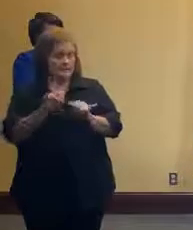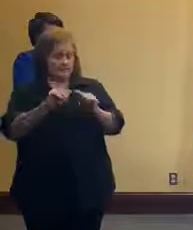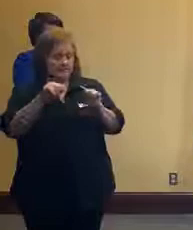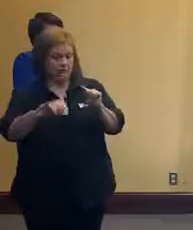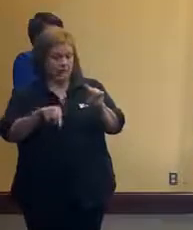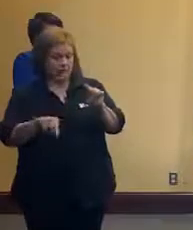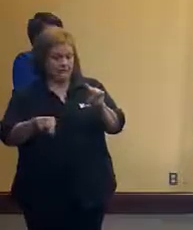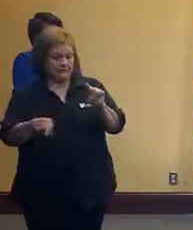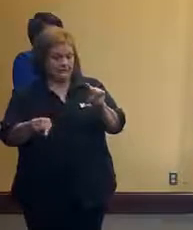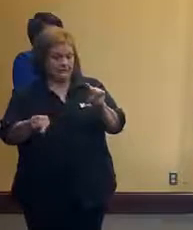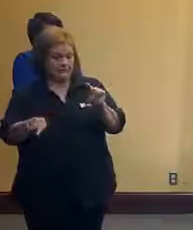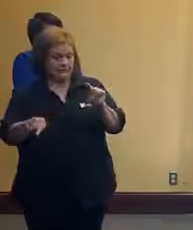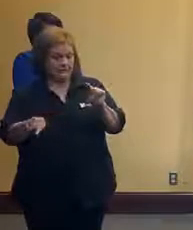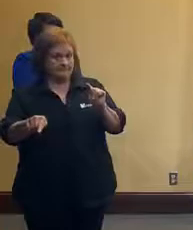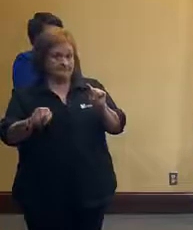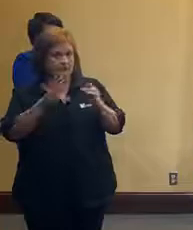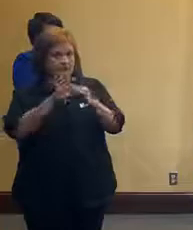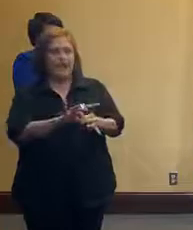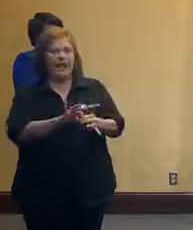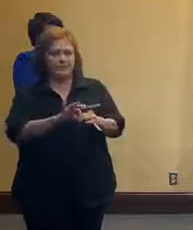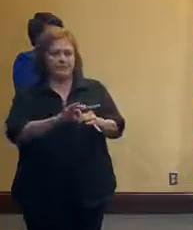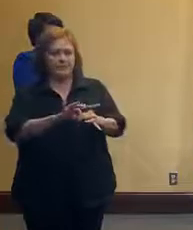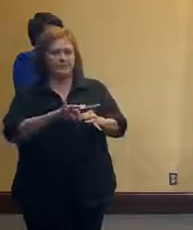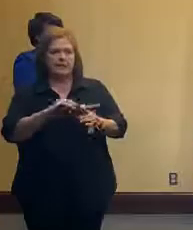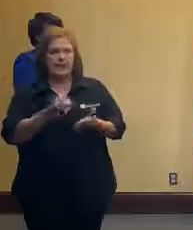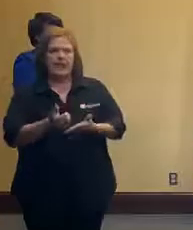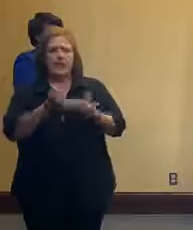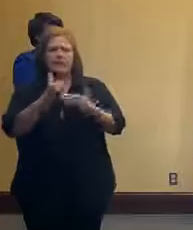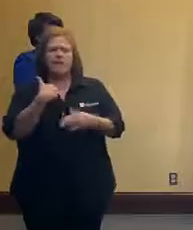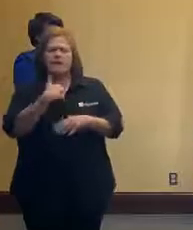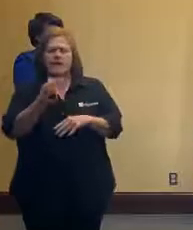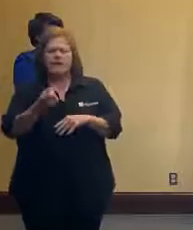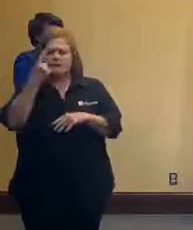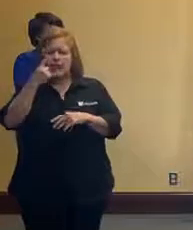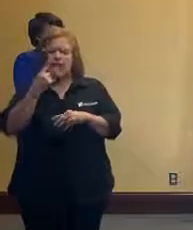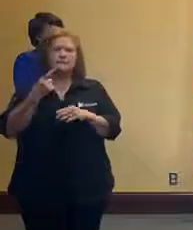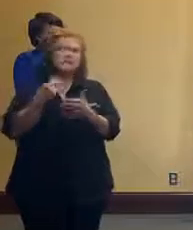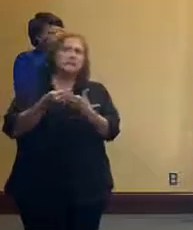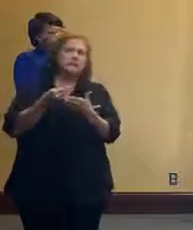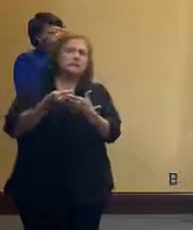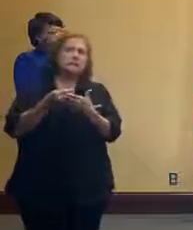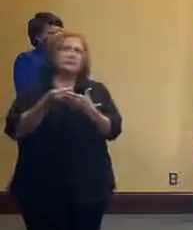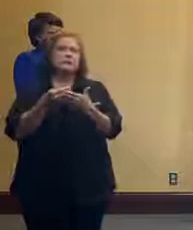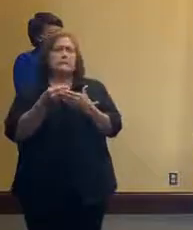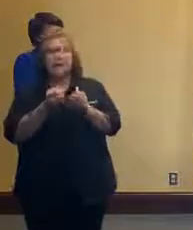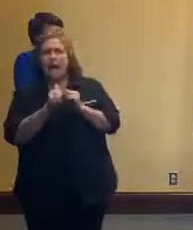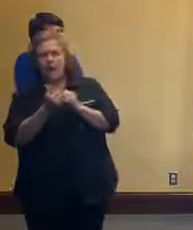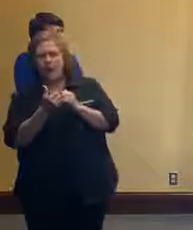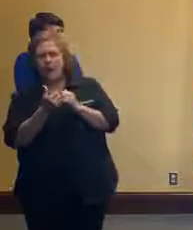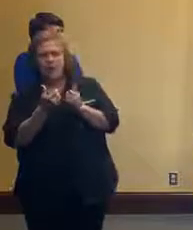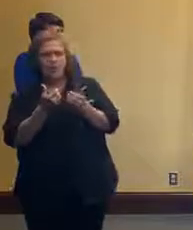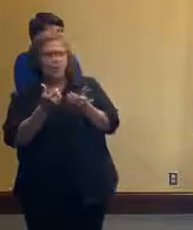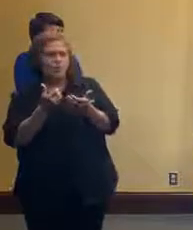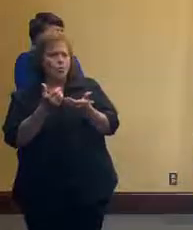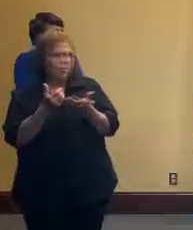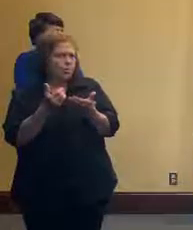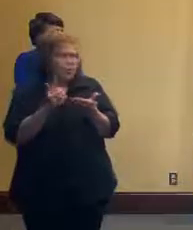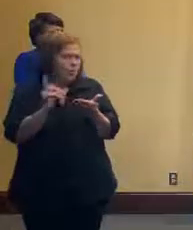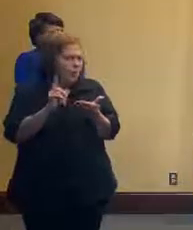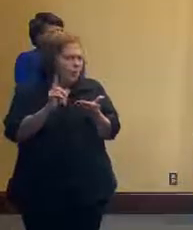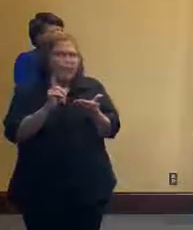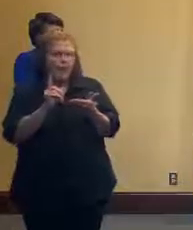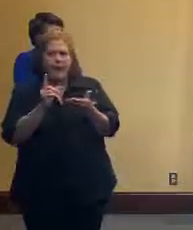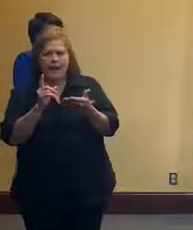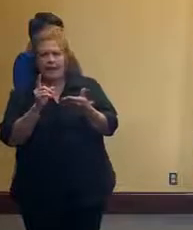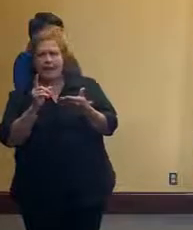and adjusting related to that. That helps us frame from a budgetary and financial perspective where we need to start looking